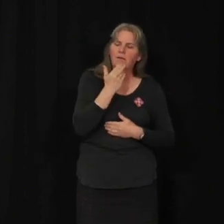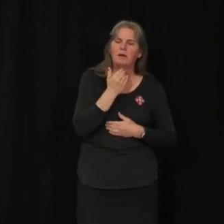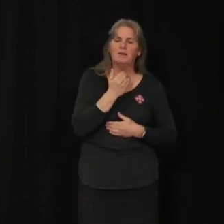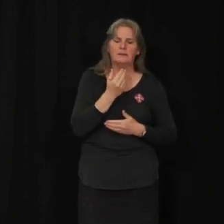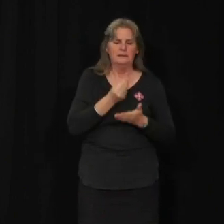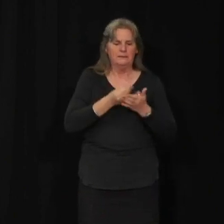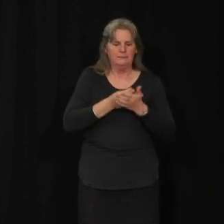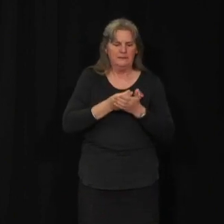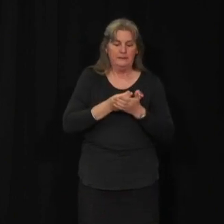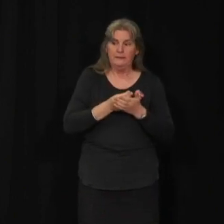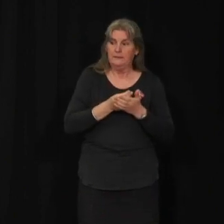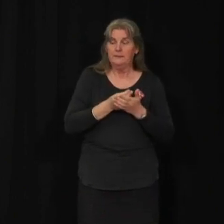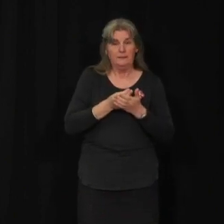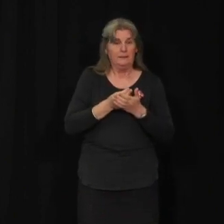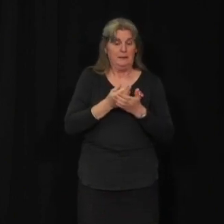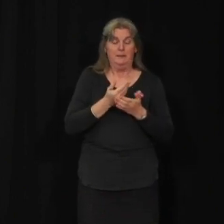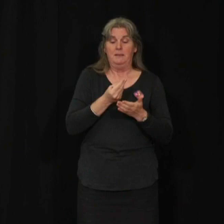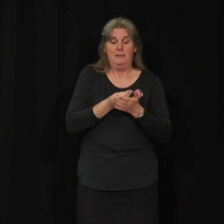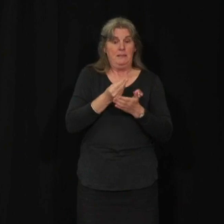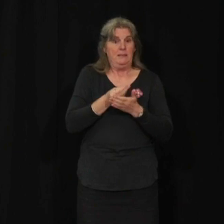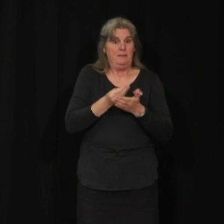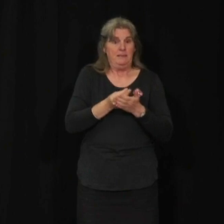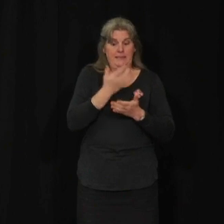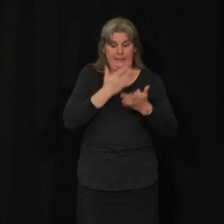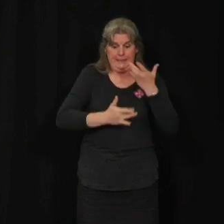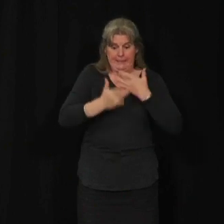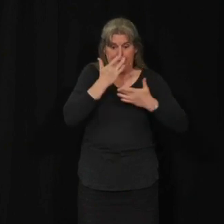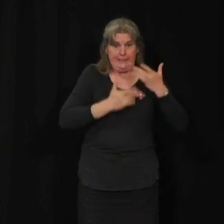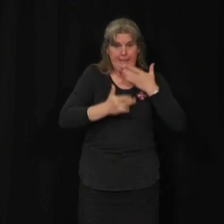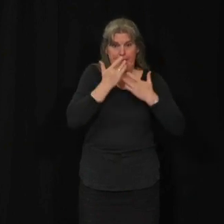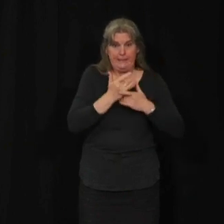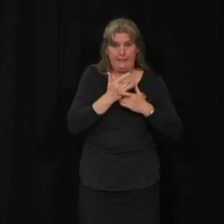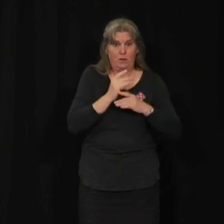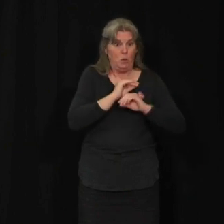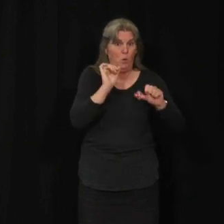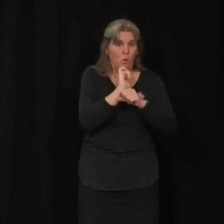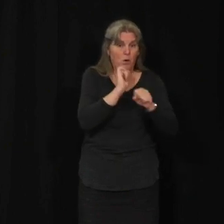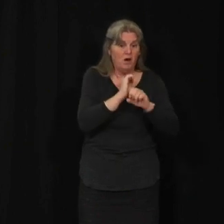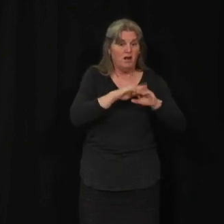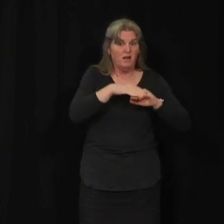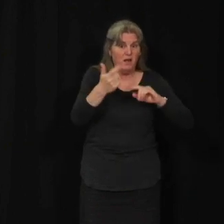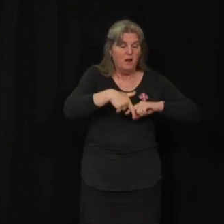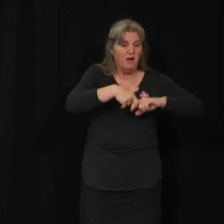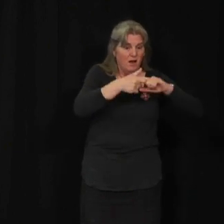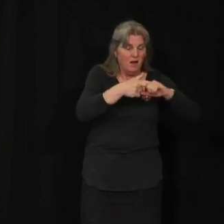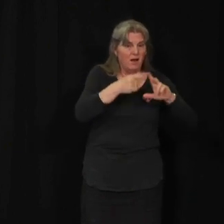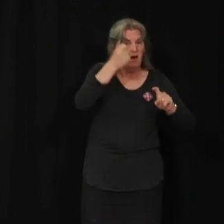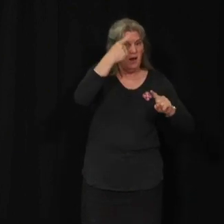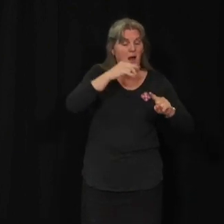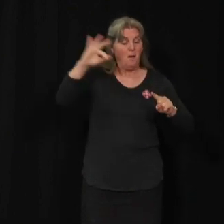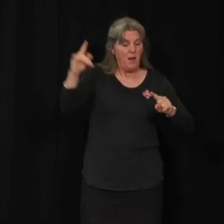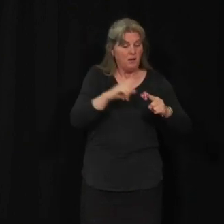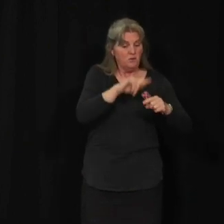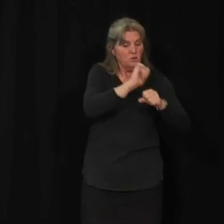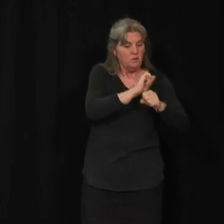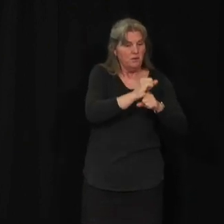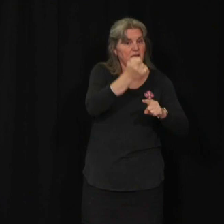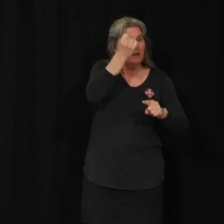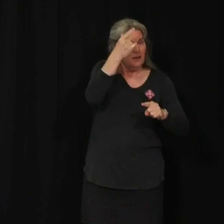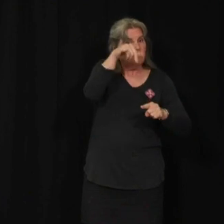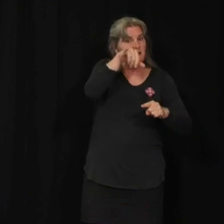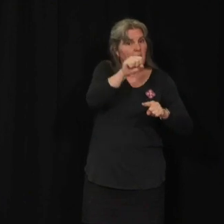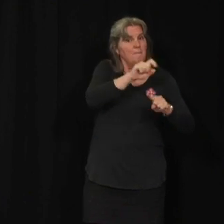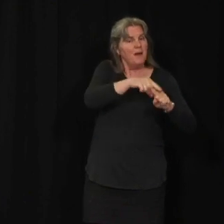during, due to business closures. Now, returning to work also brings very real concerns to